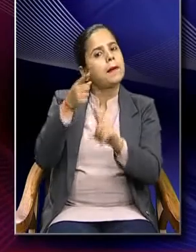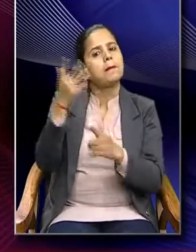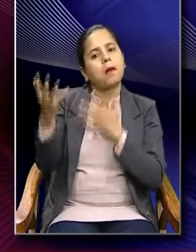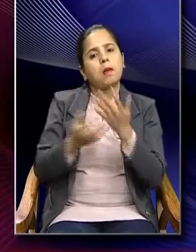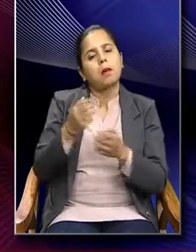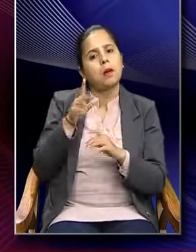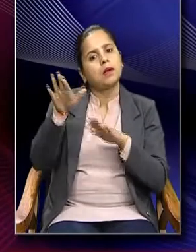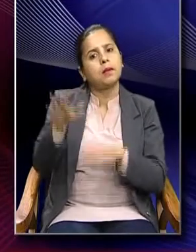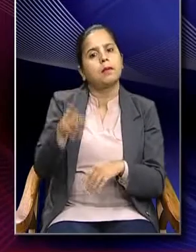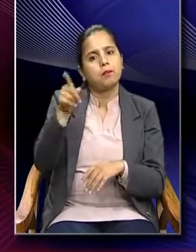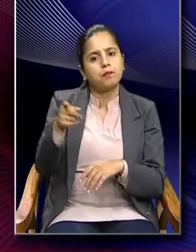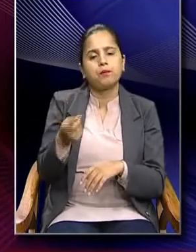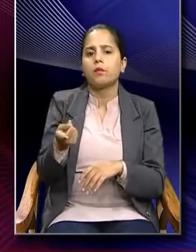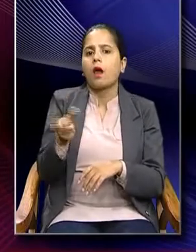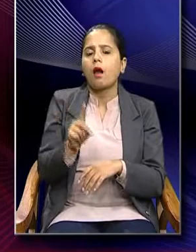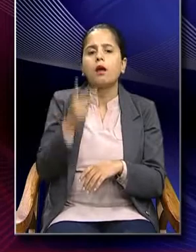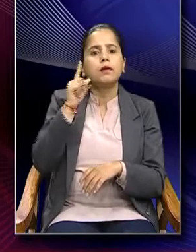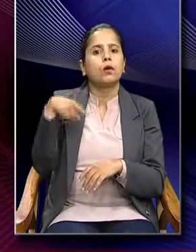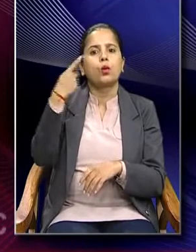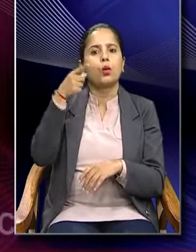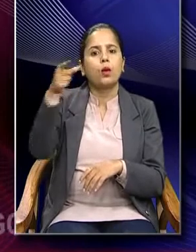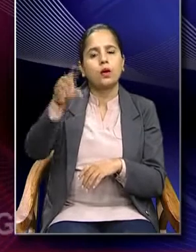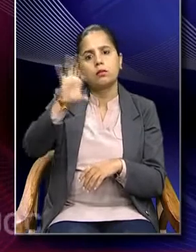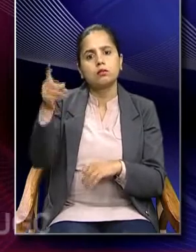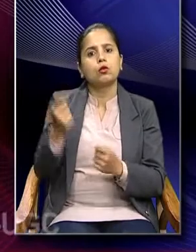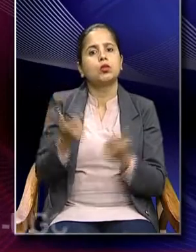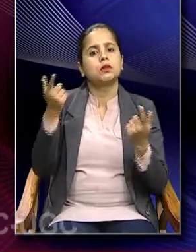again on the dominant states or the core countries.